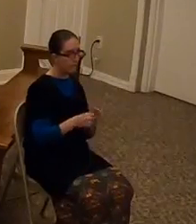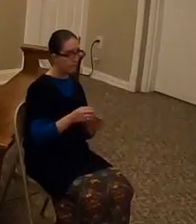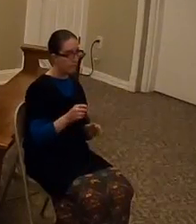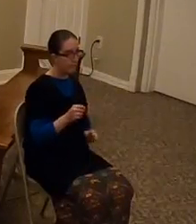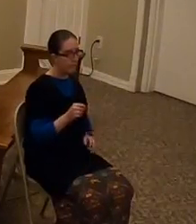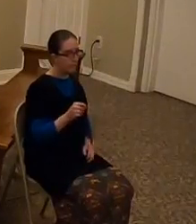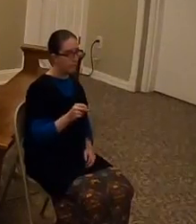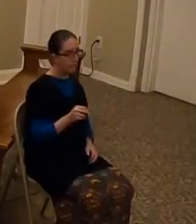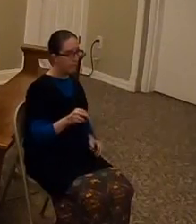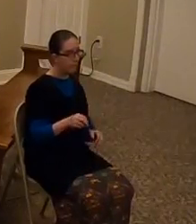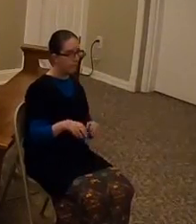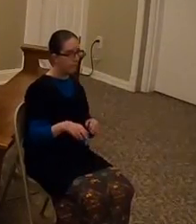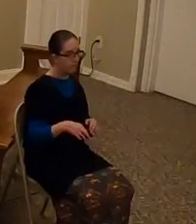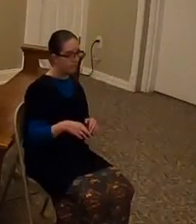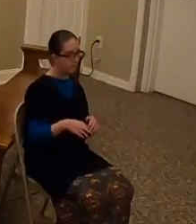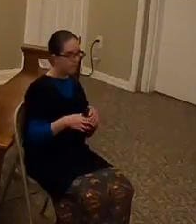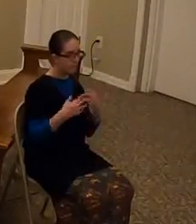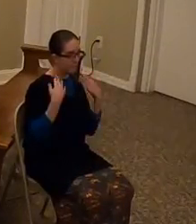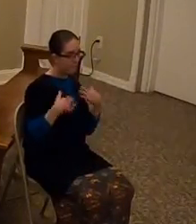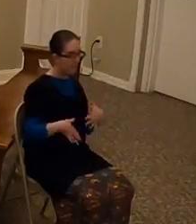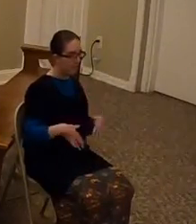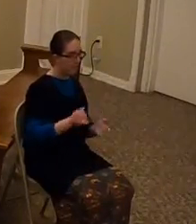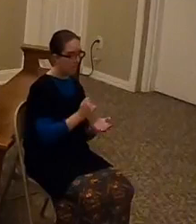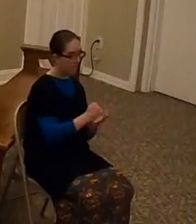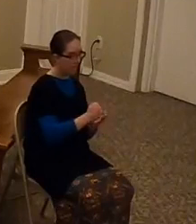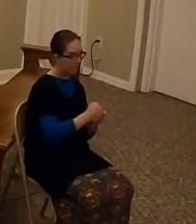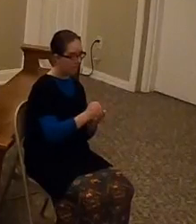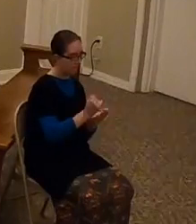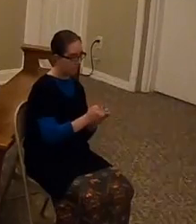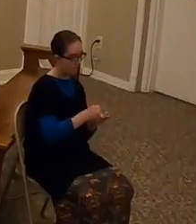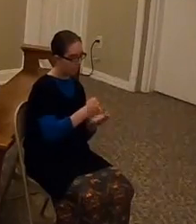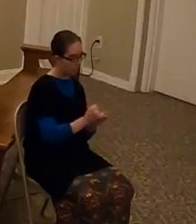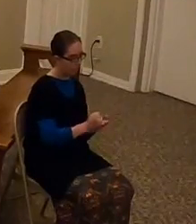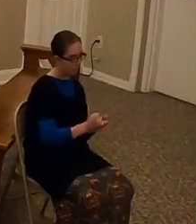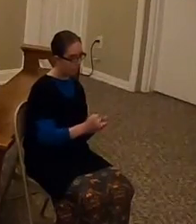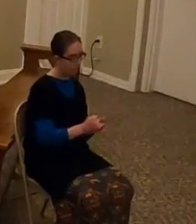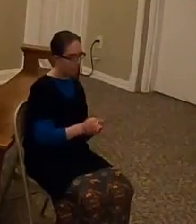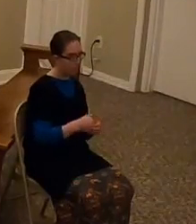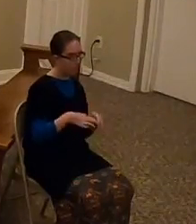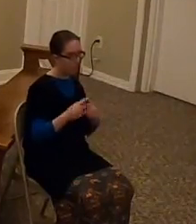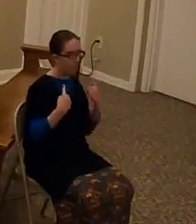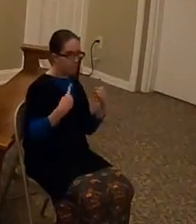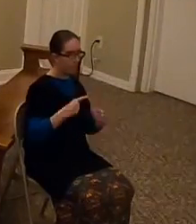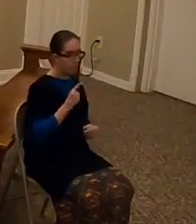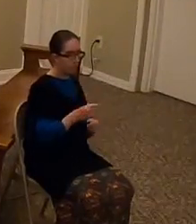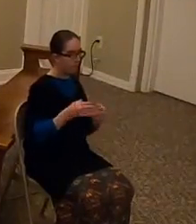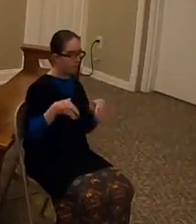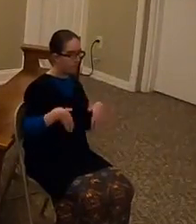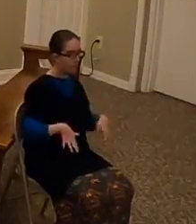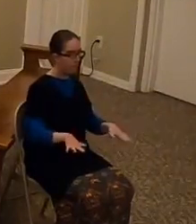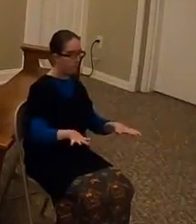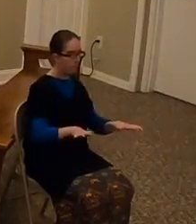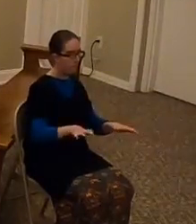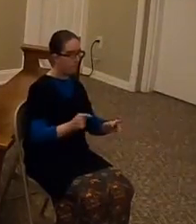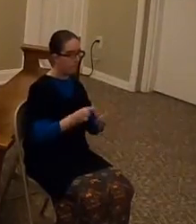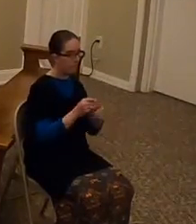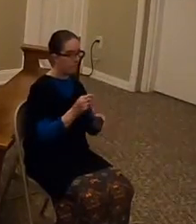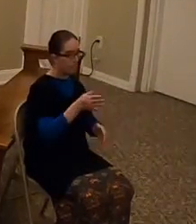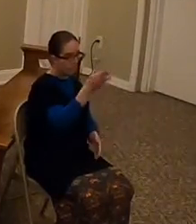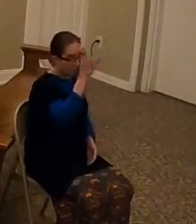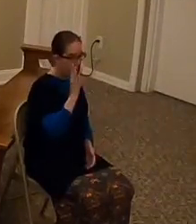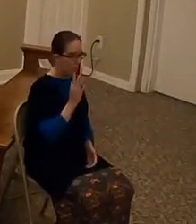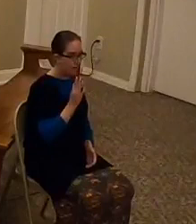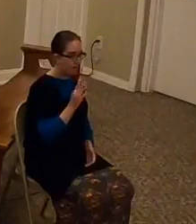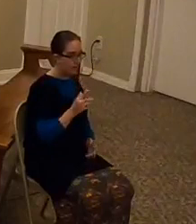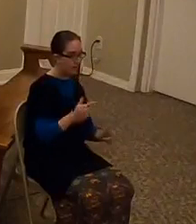Romans 6:13-22 said, neither yield ye your members as instruments of unrighteousness unto sin, but yield yourselves unto God as